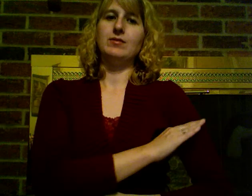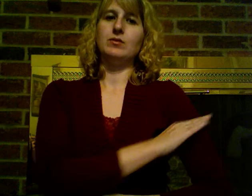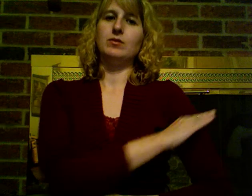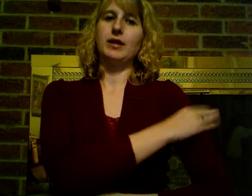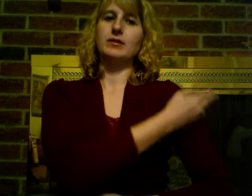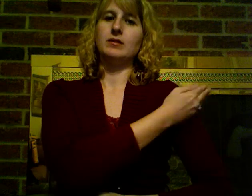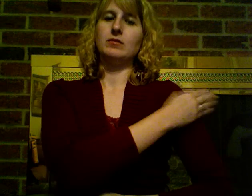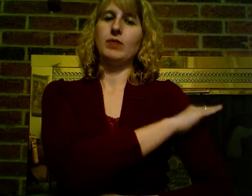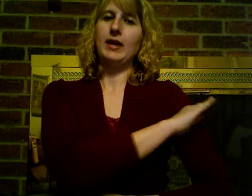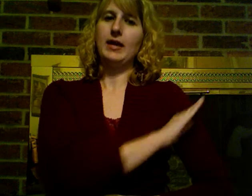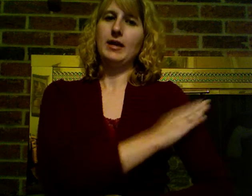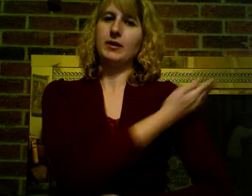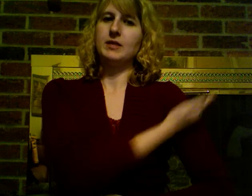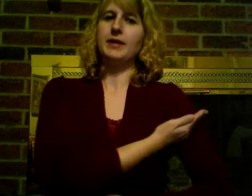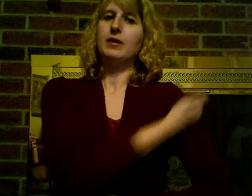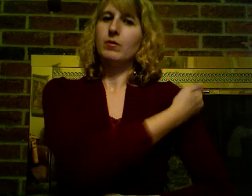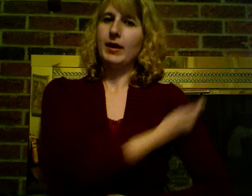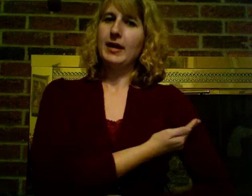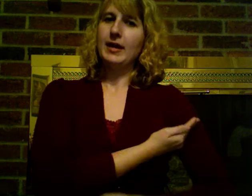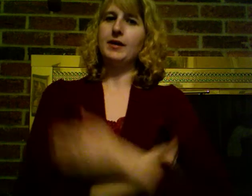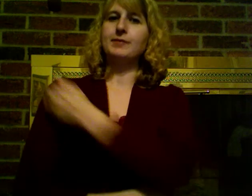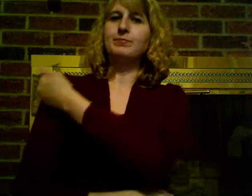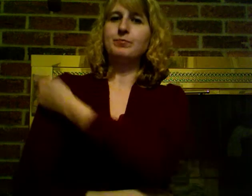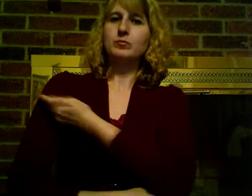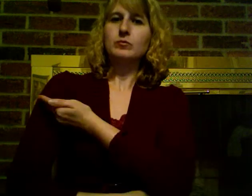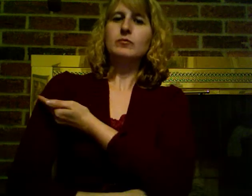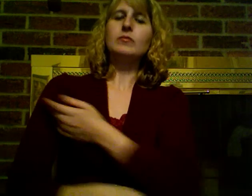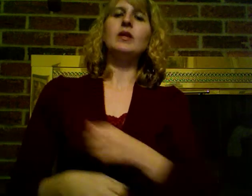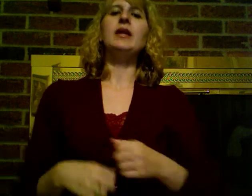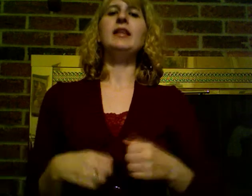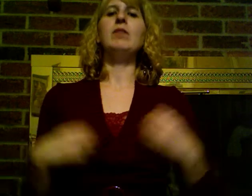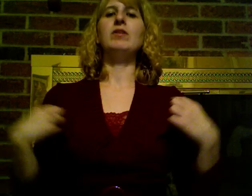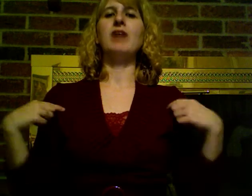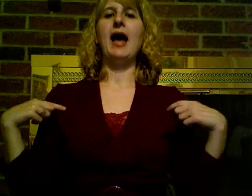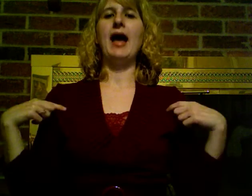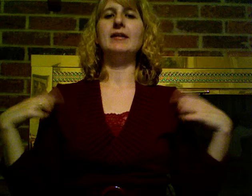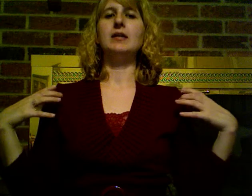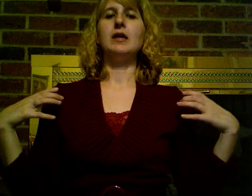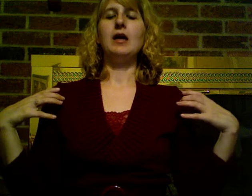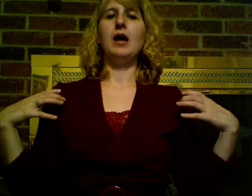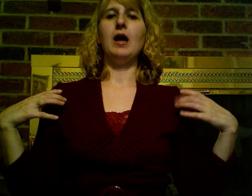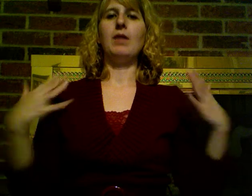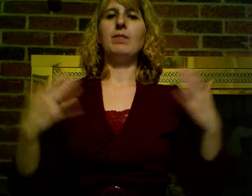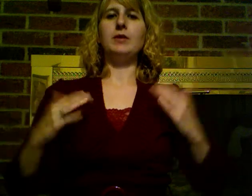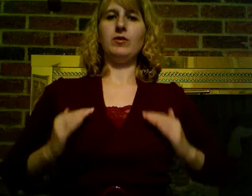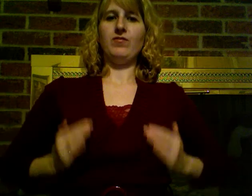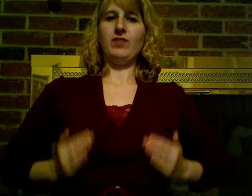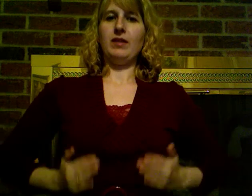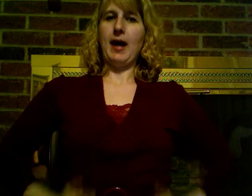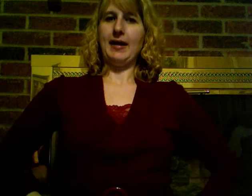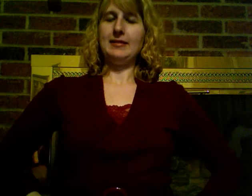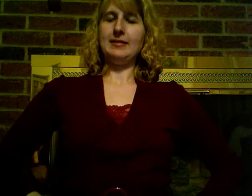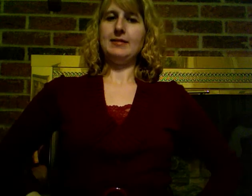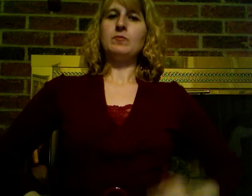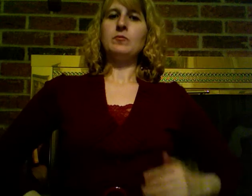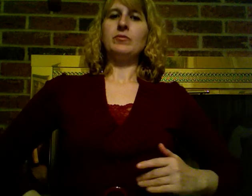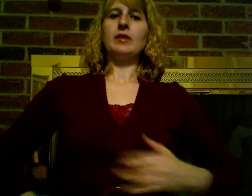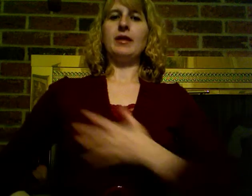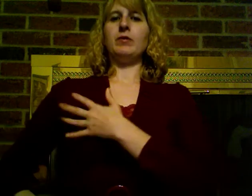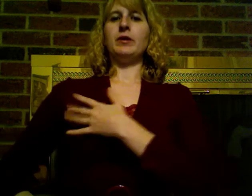so it's right here. Right here, and then we've got the fitted bodice, and then we're gonna